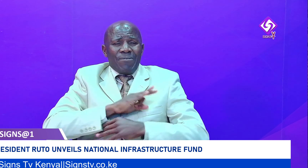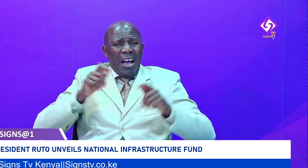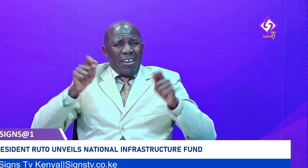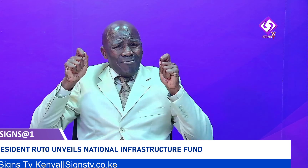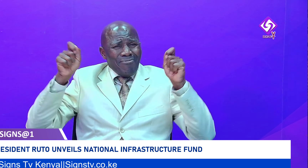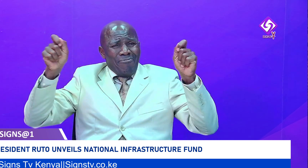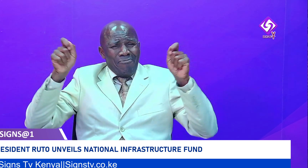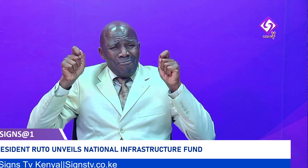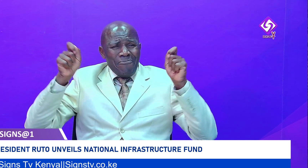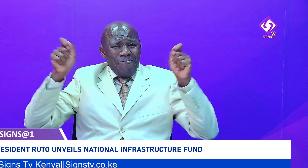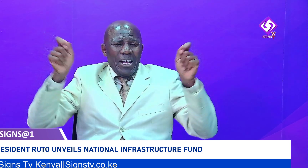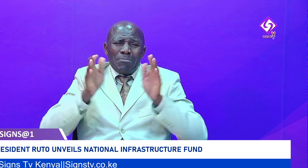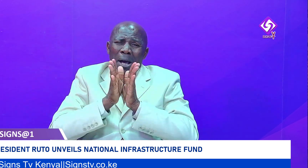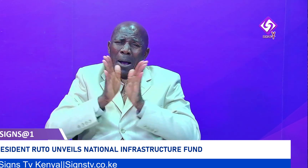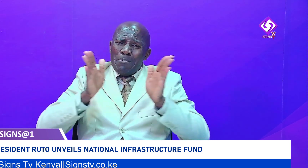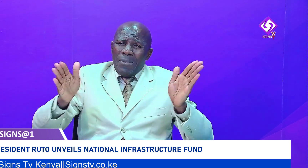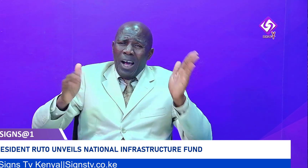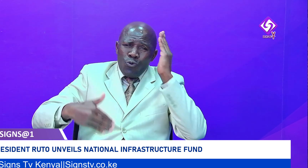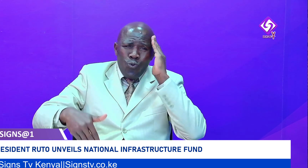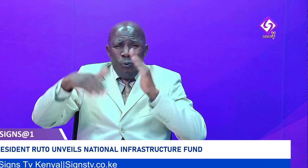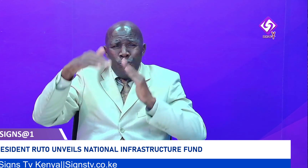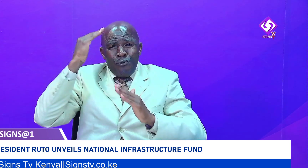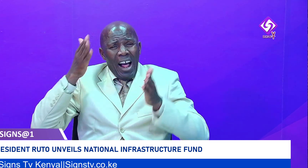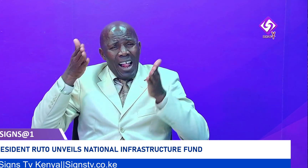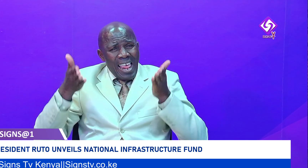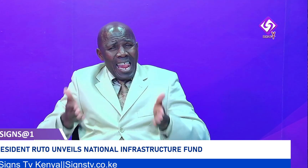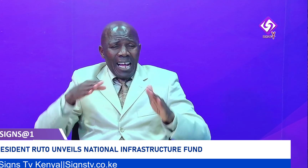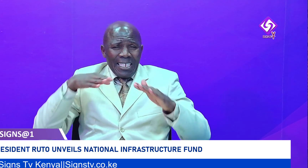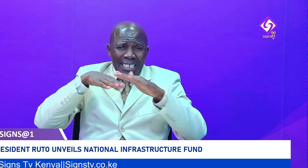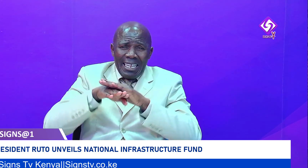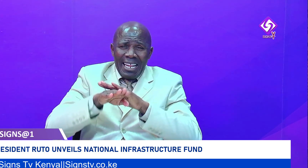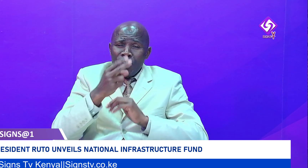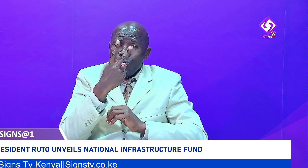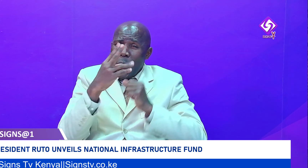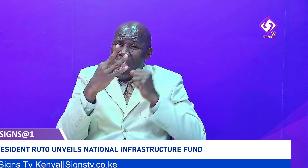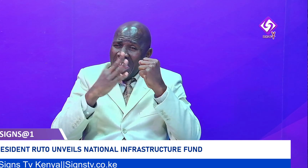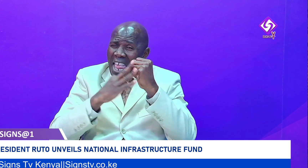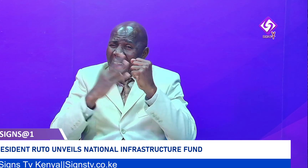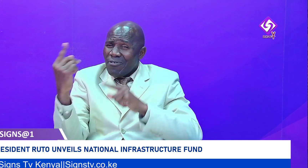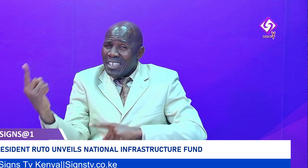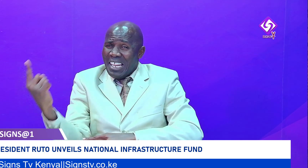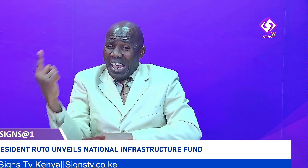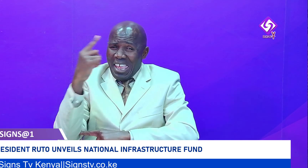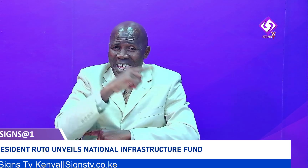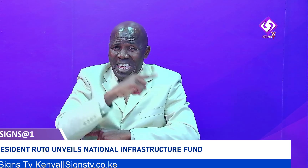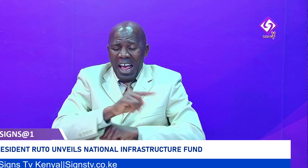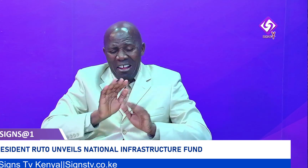The lecturers and staff strike at public universities has now entered its 28th